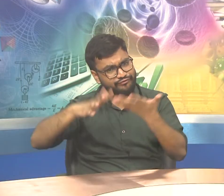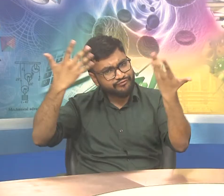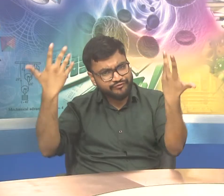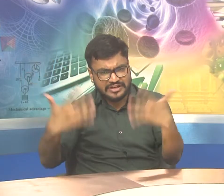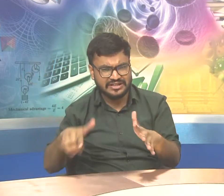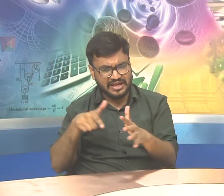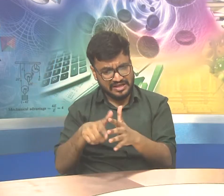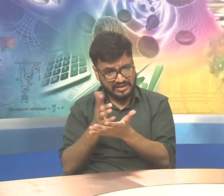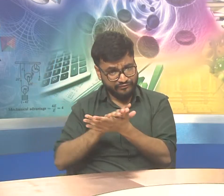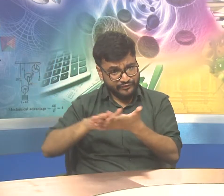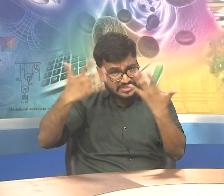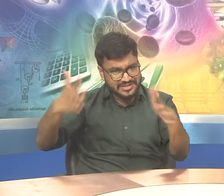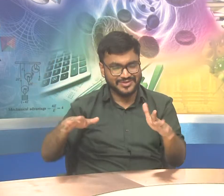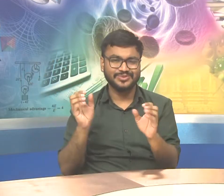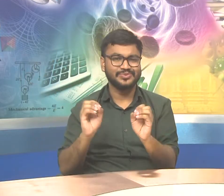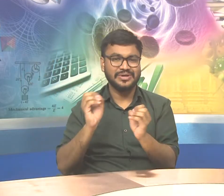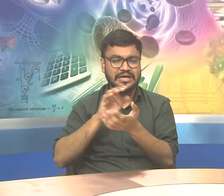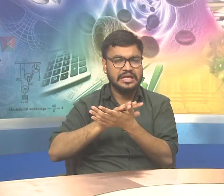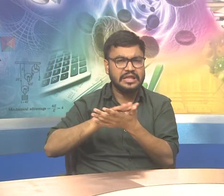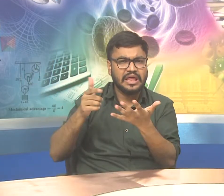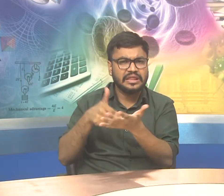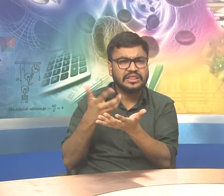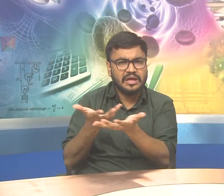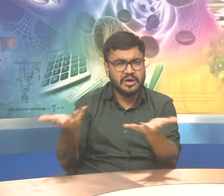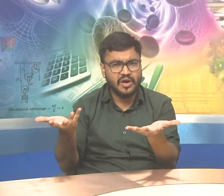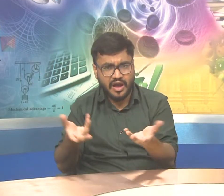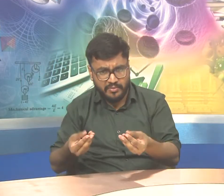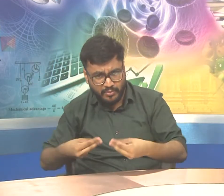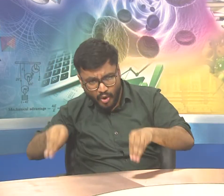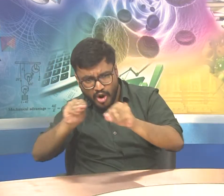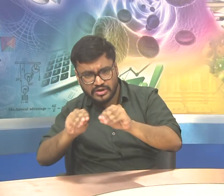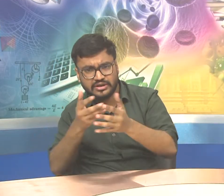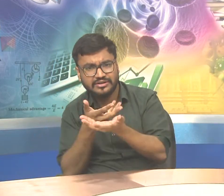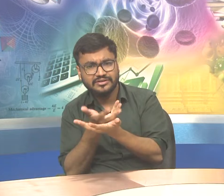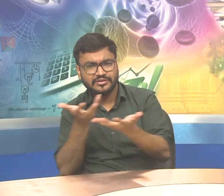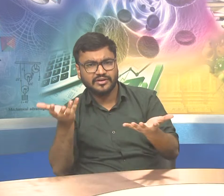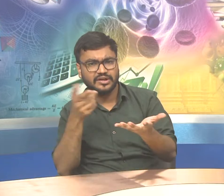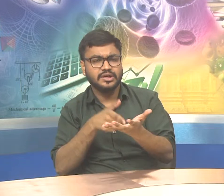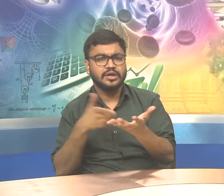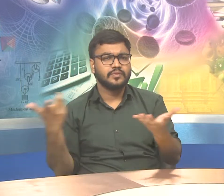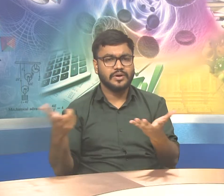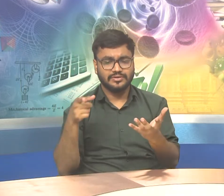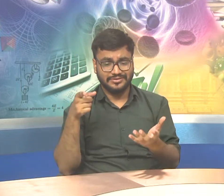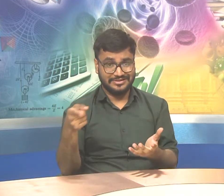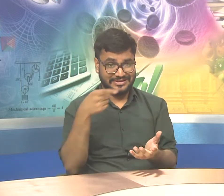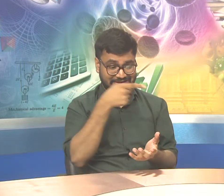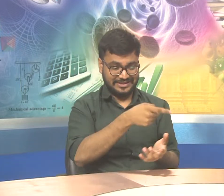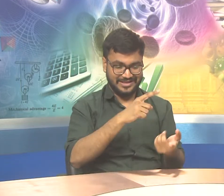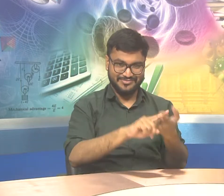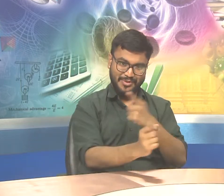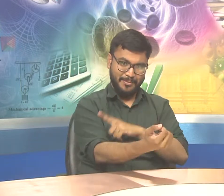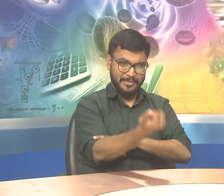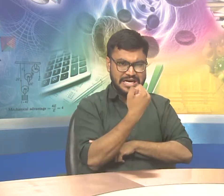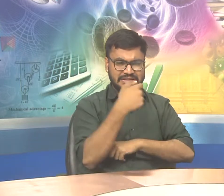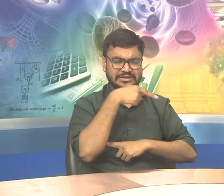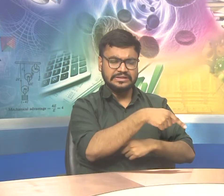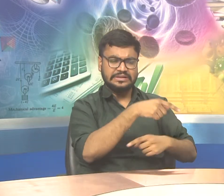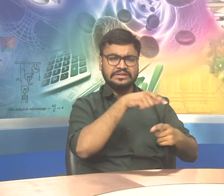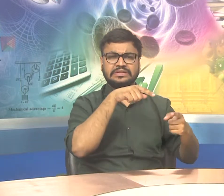Now the topic we are going to start is 13.5, energy transformation and